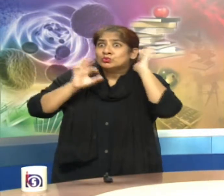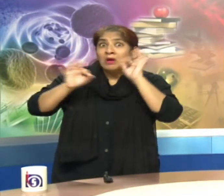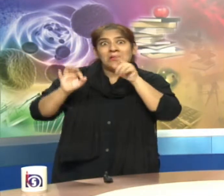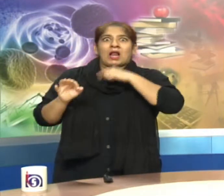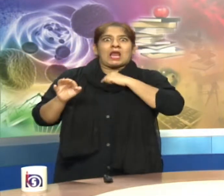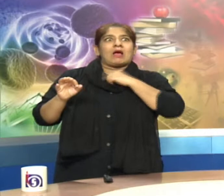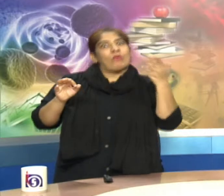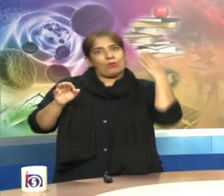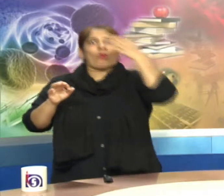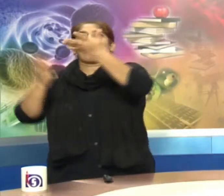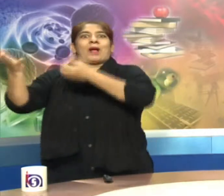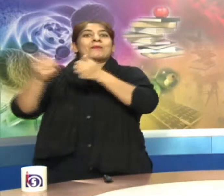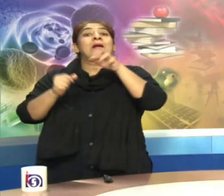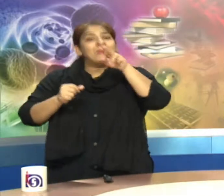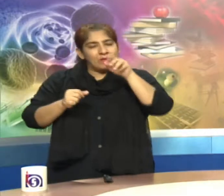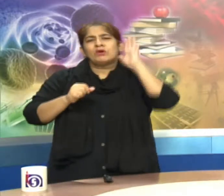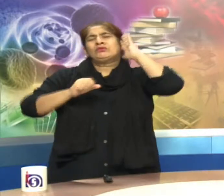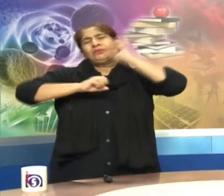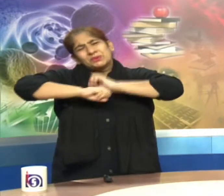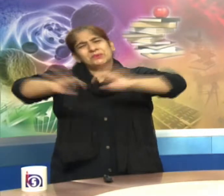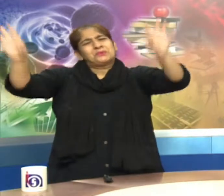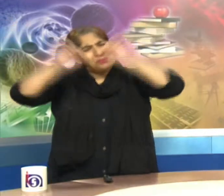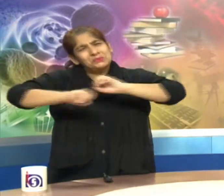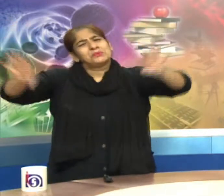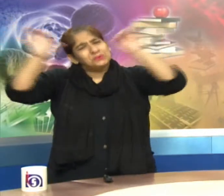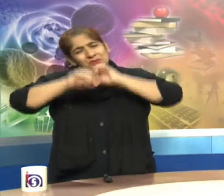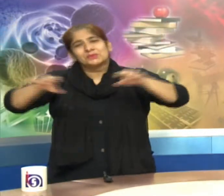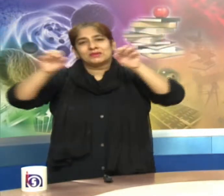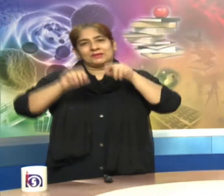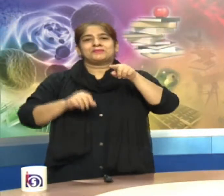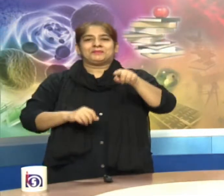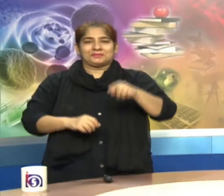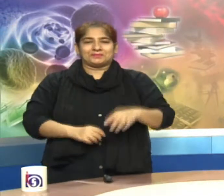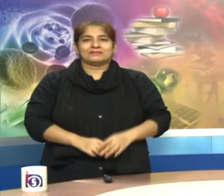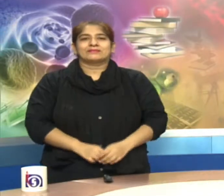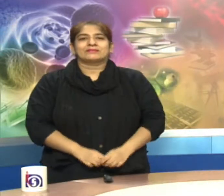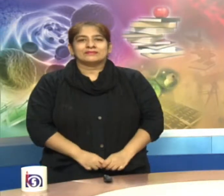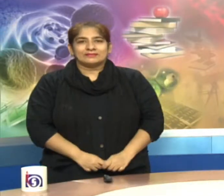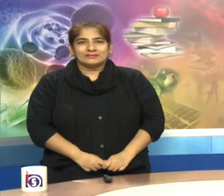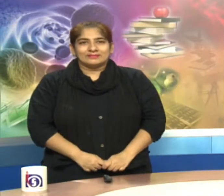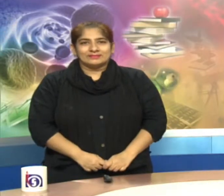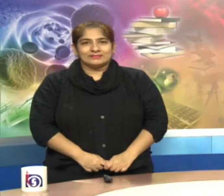when see the new product then they buy the product.